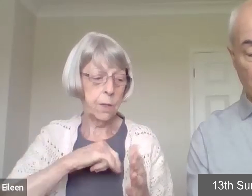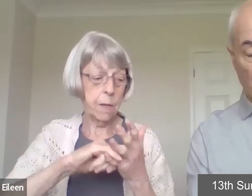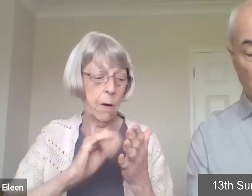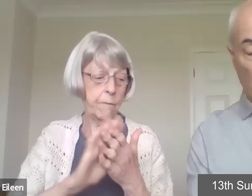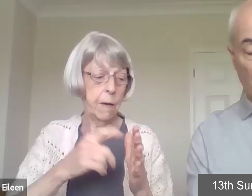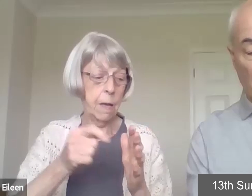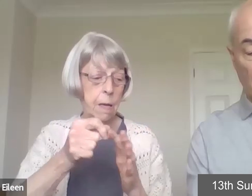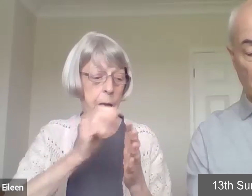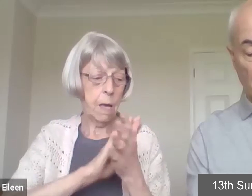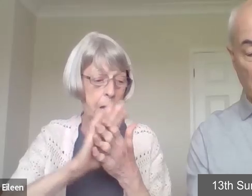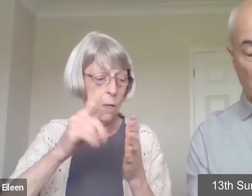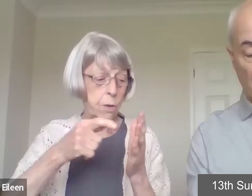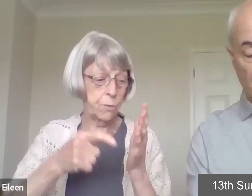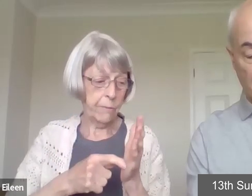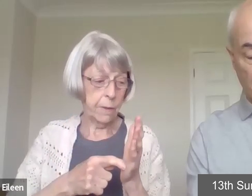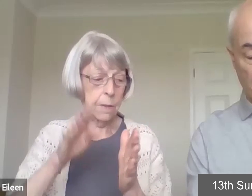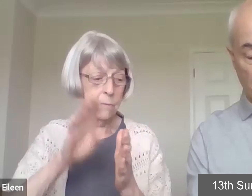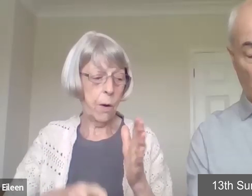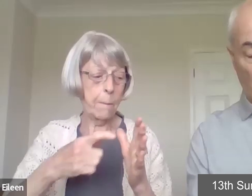son of Shaphat, from